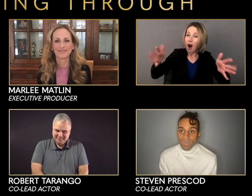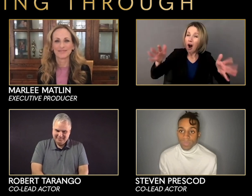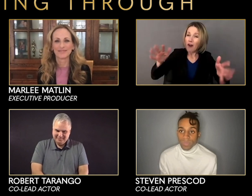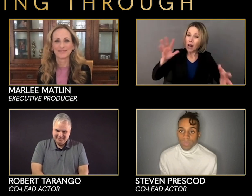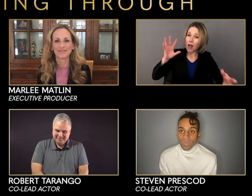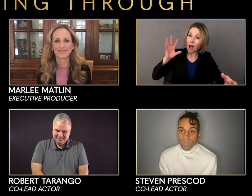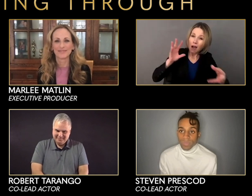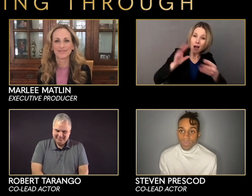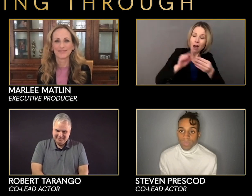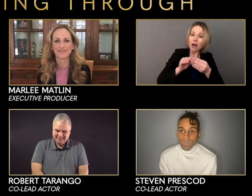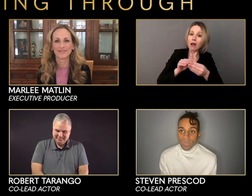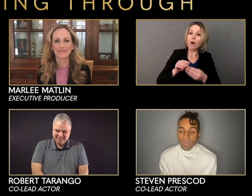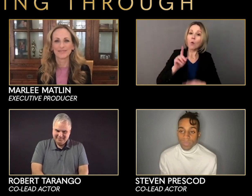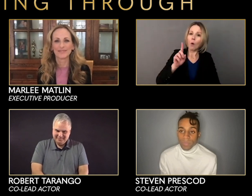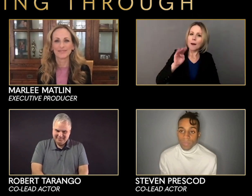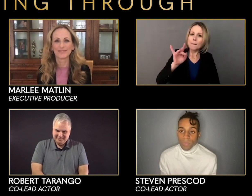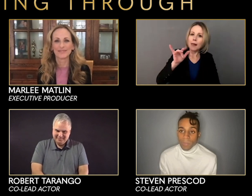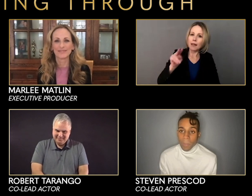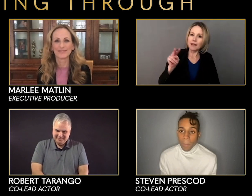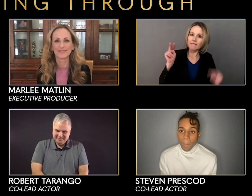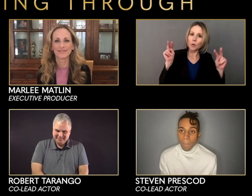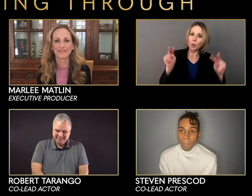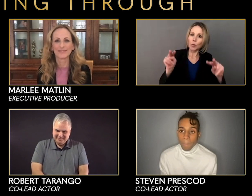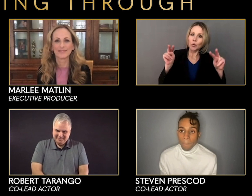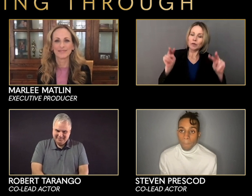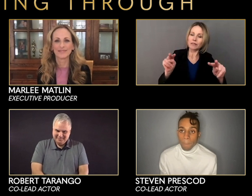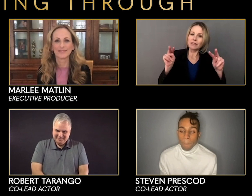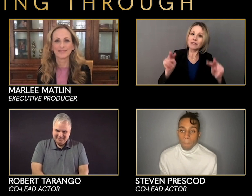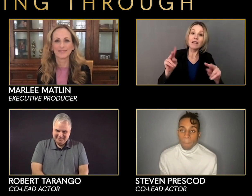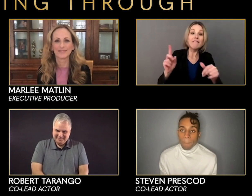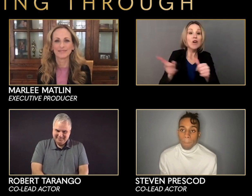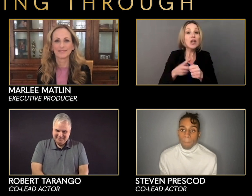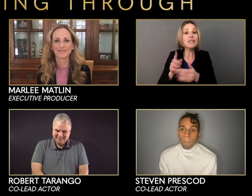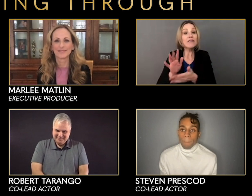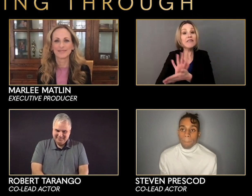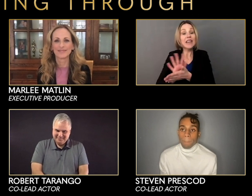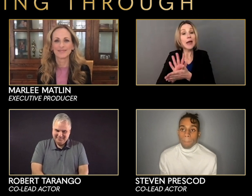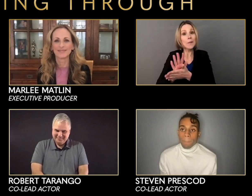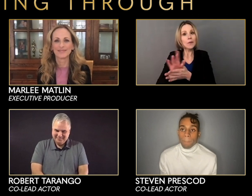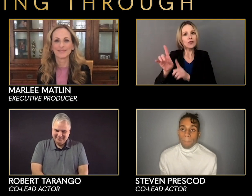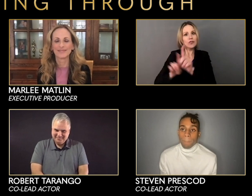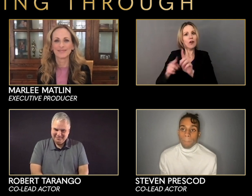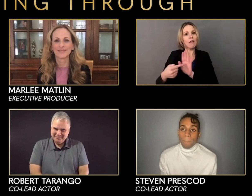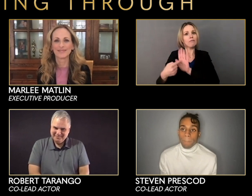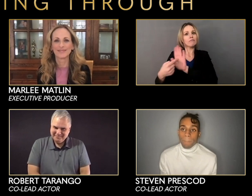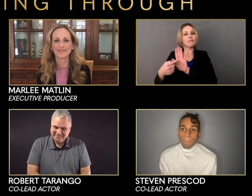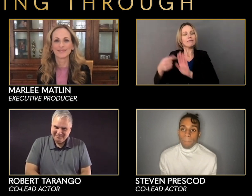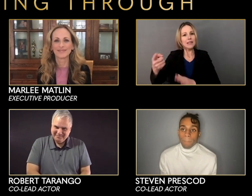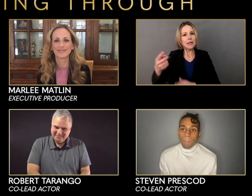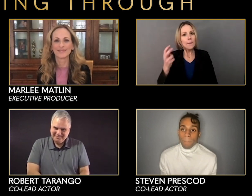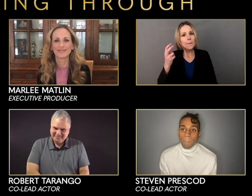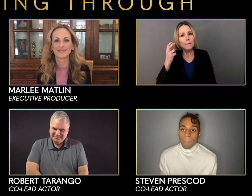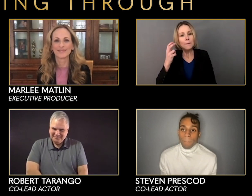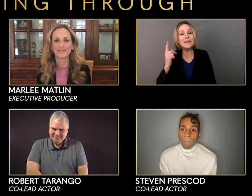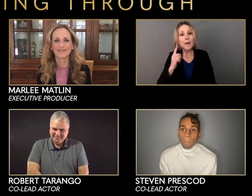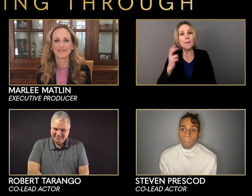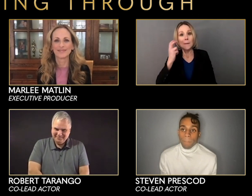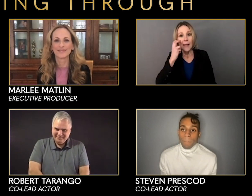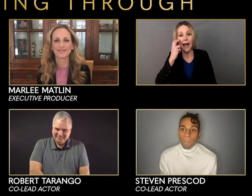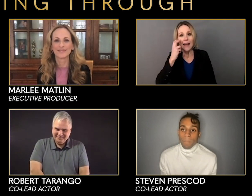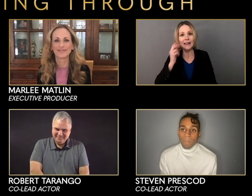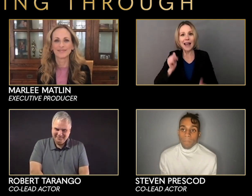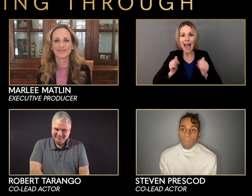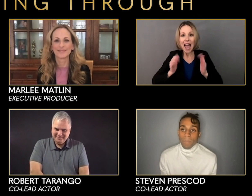film to star a blind deaf actor and was inspired by a real life encounter that